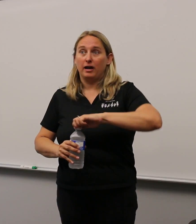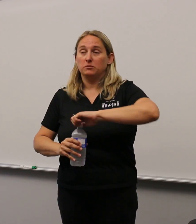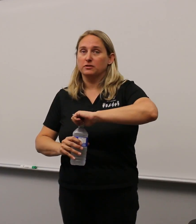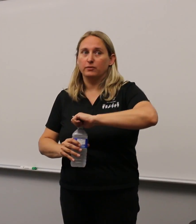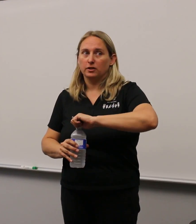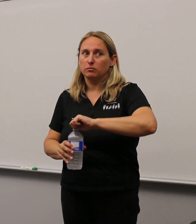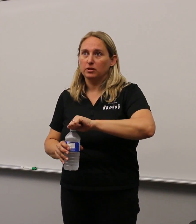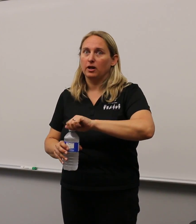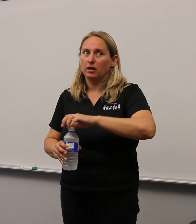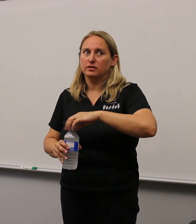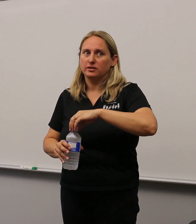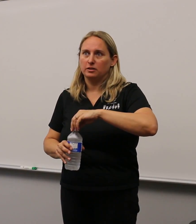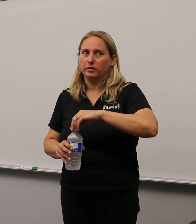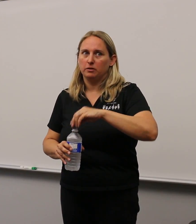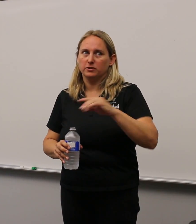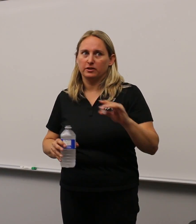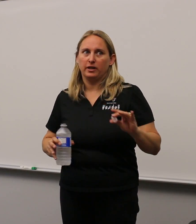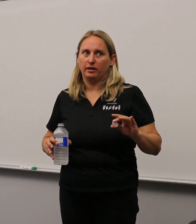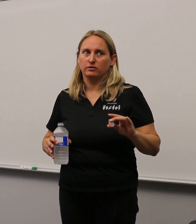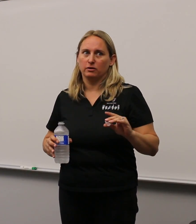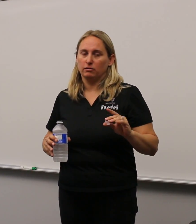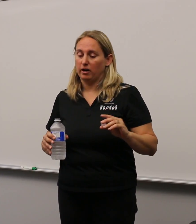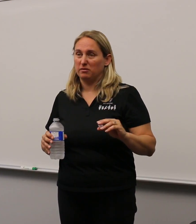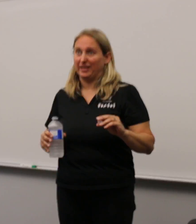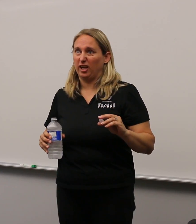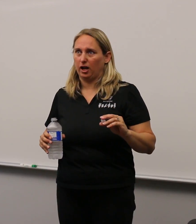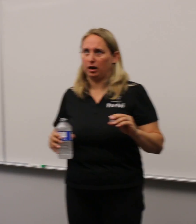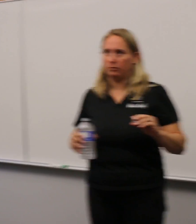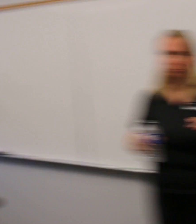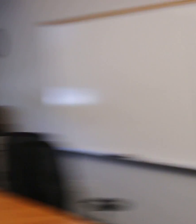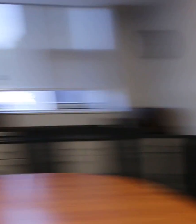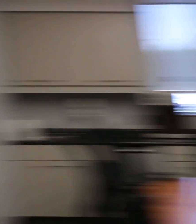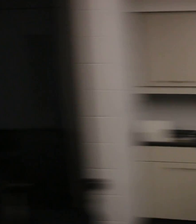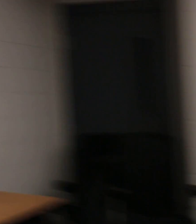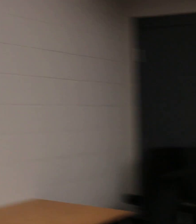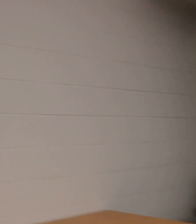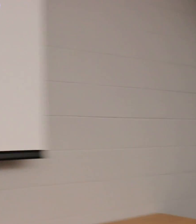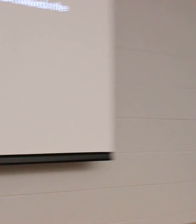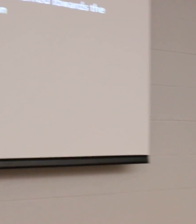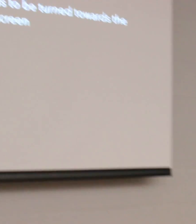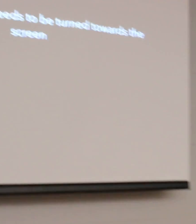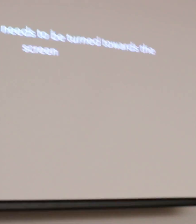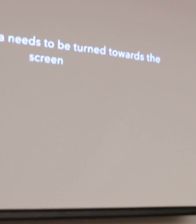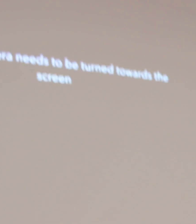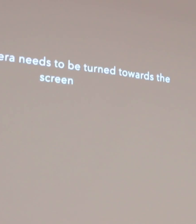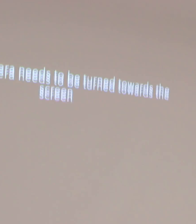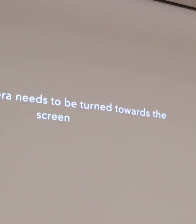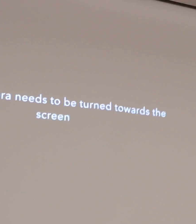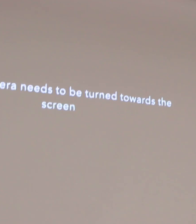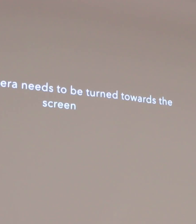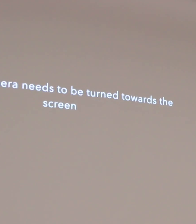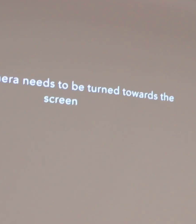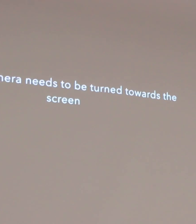it was really hard to see what he was signing, so I was like, yeah, and that was just a warm up, but yeah, doesn't that put you on your toes